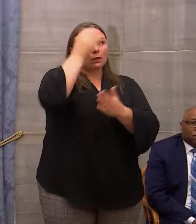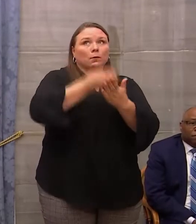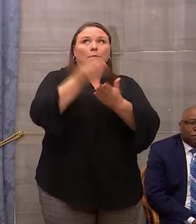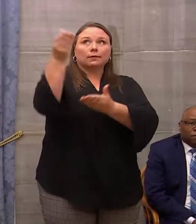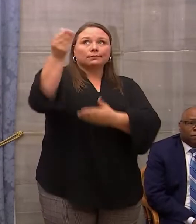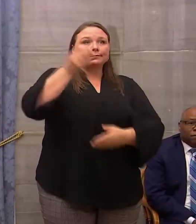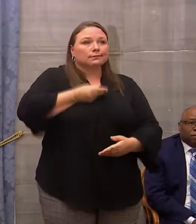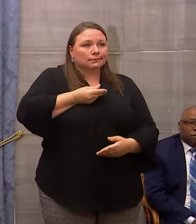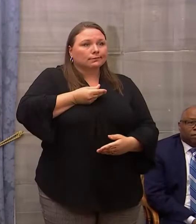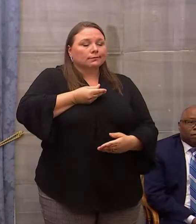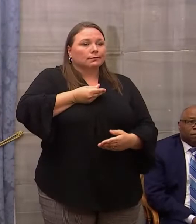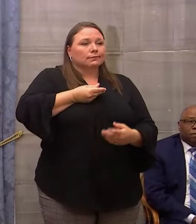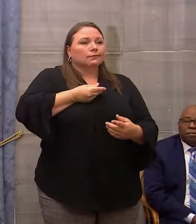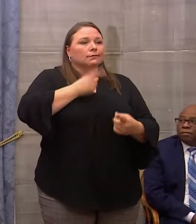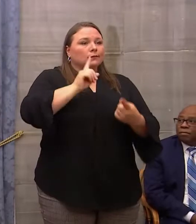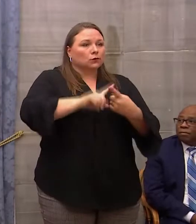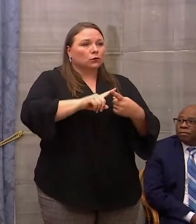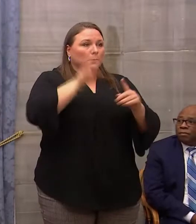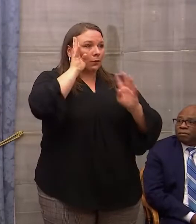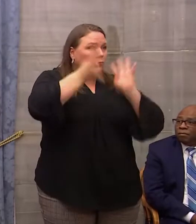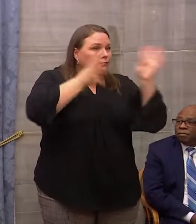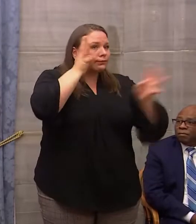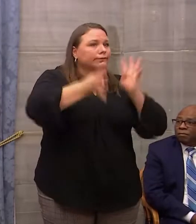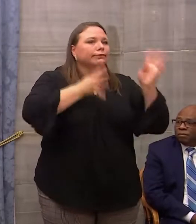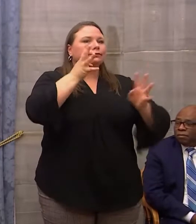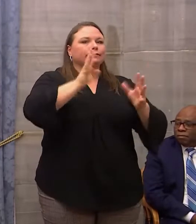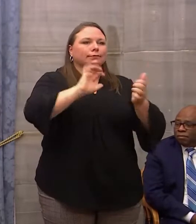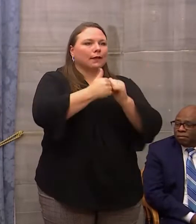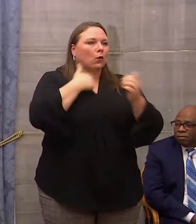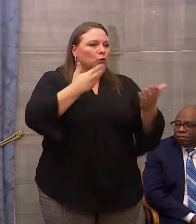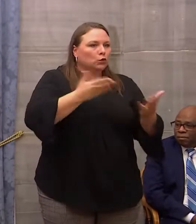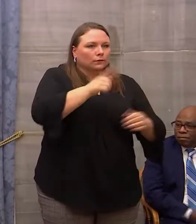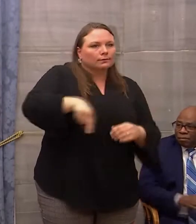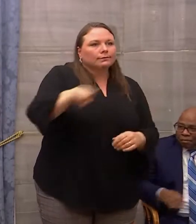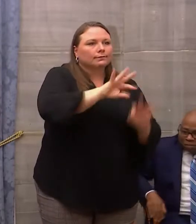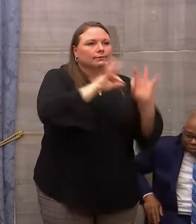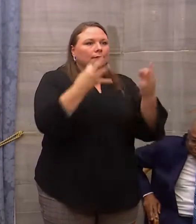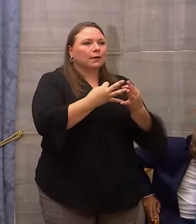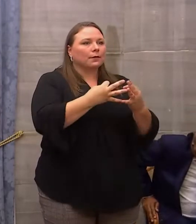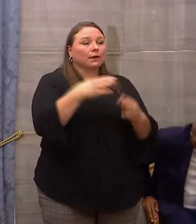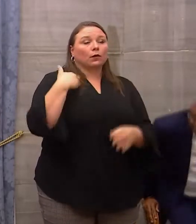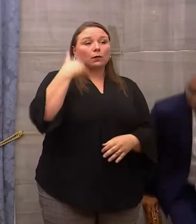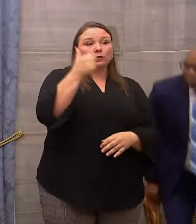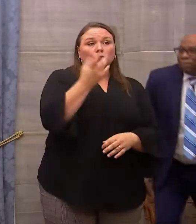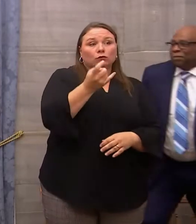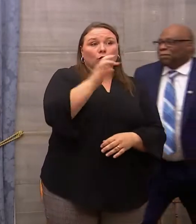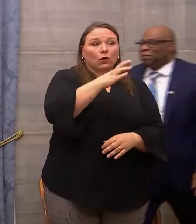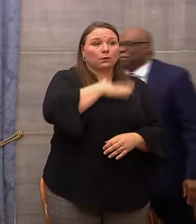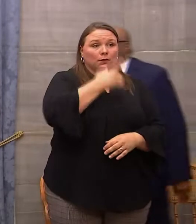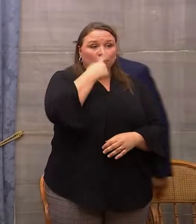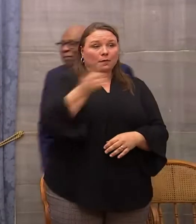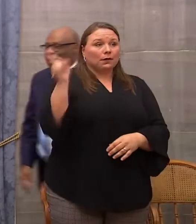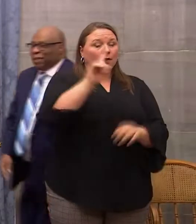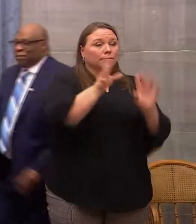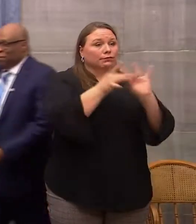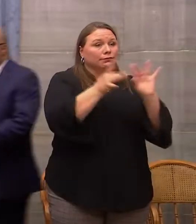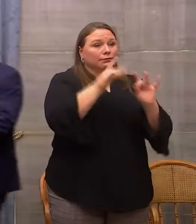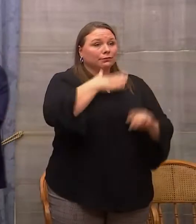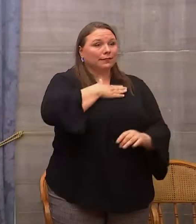have to be creative and innovative in the way that we serve those families. So, Commissioner Carter, if you would come up and make a few